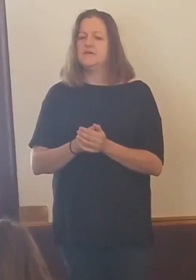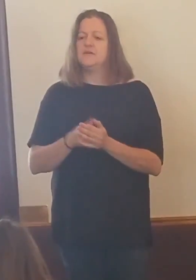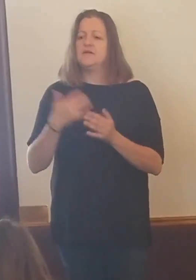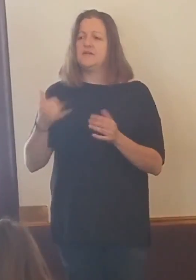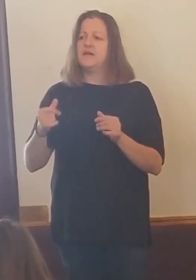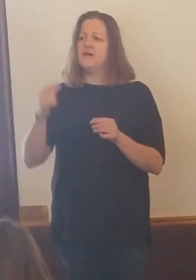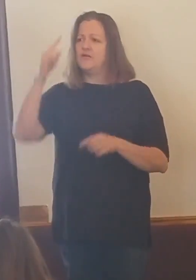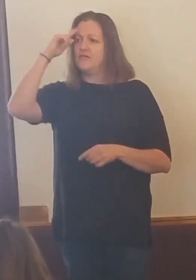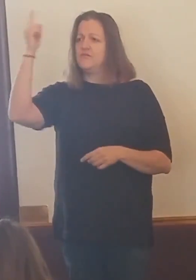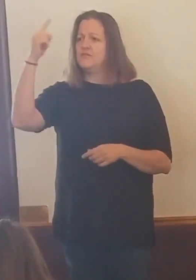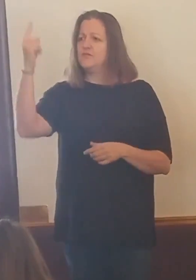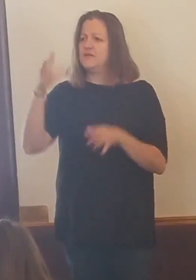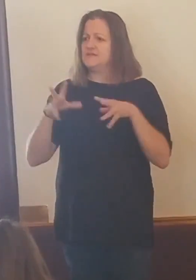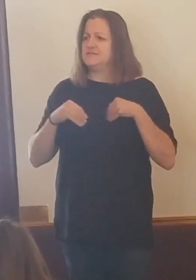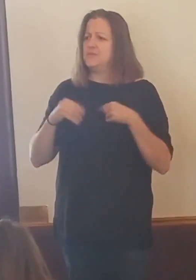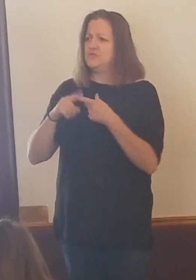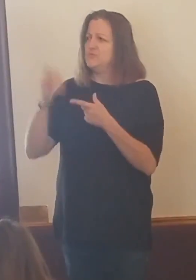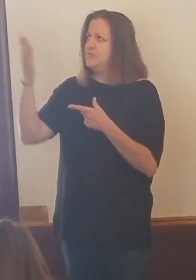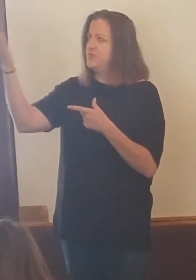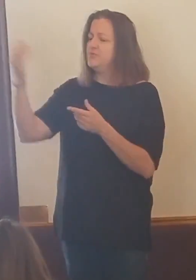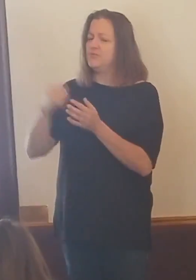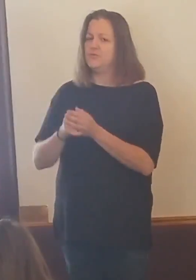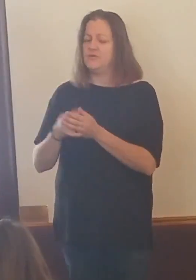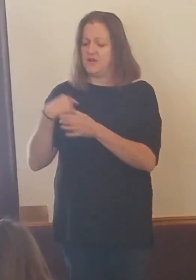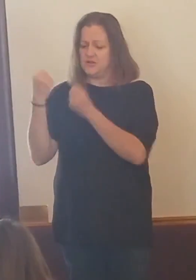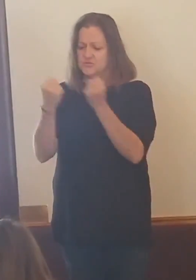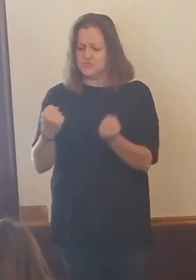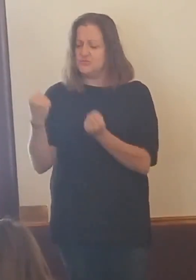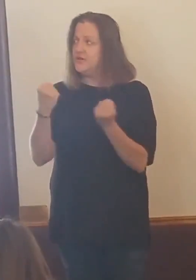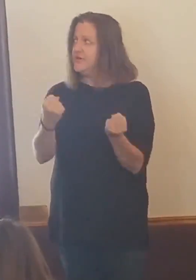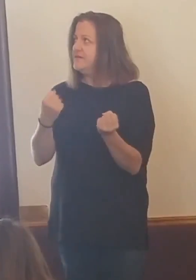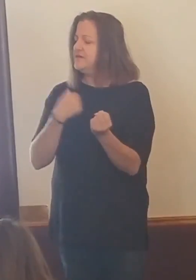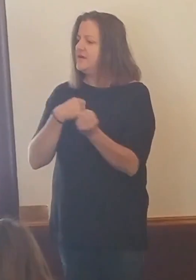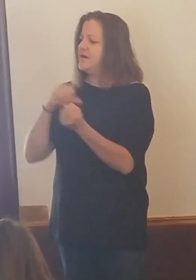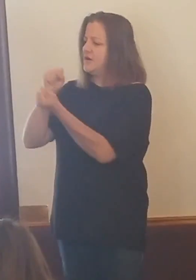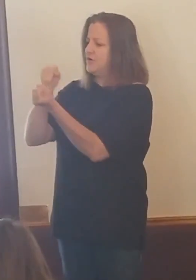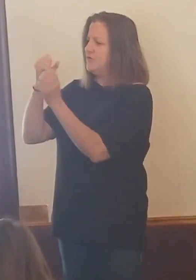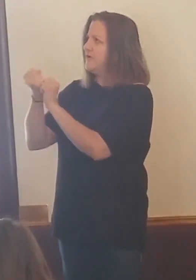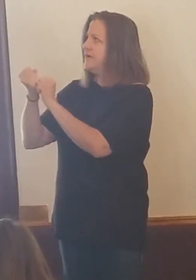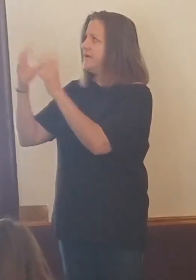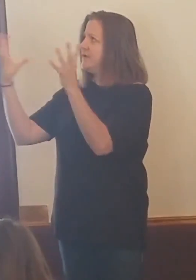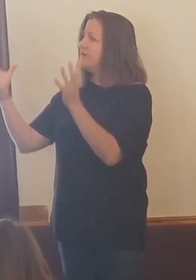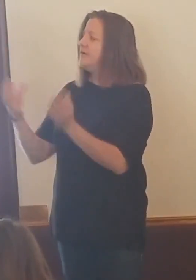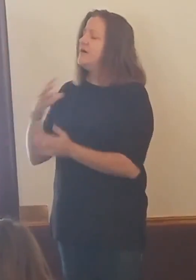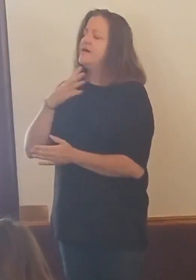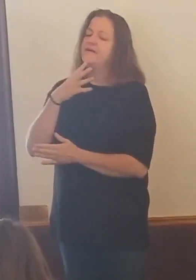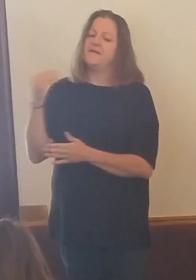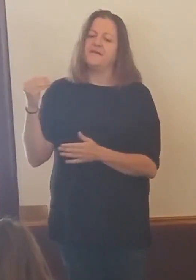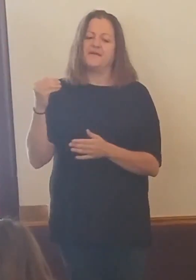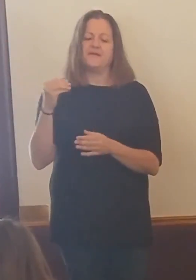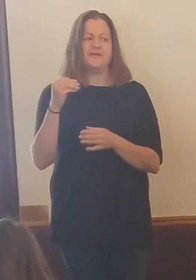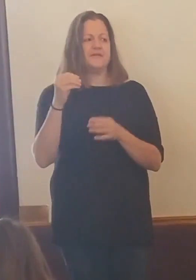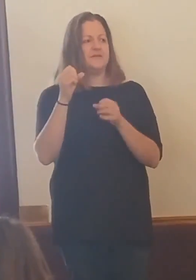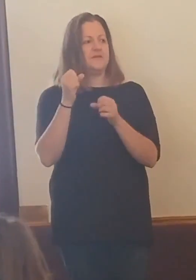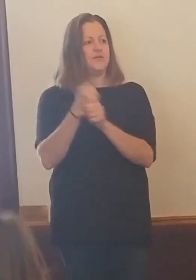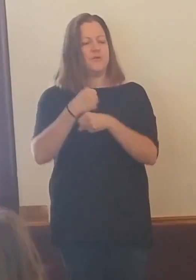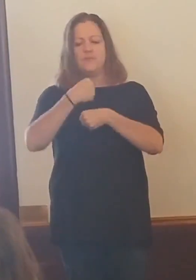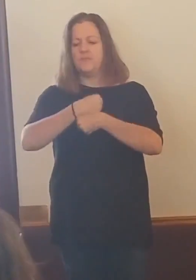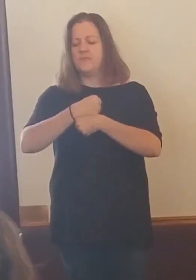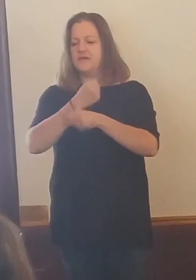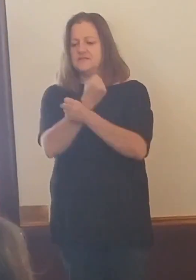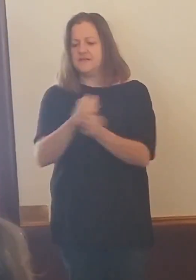ever acceptable to you, loving God, who is our strength, our Creator, and our Redeemer. Amen.